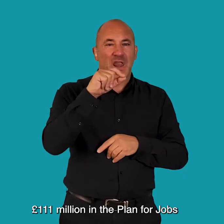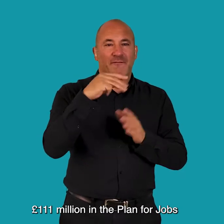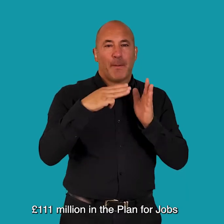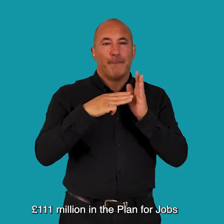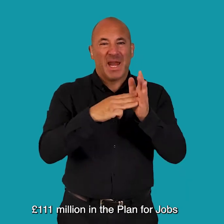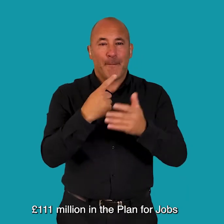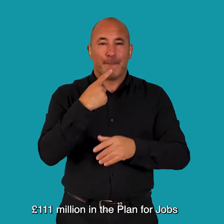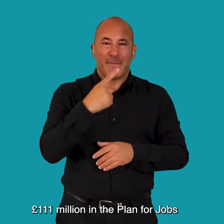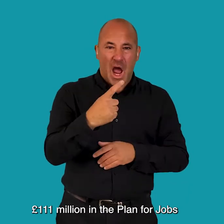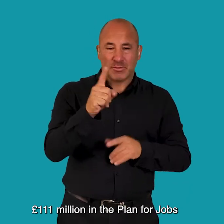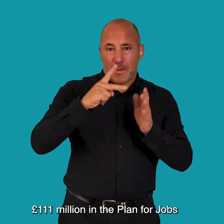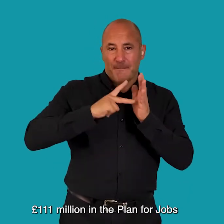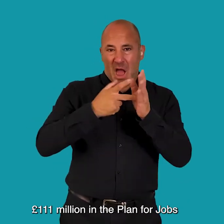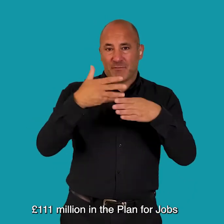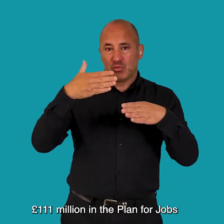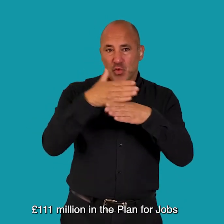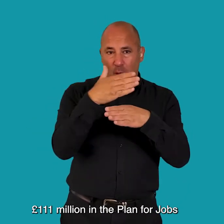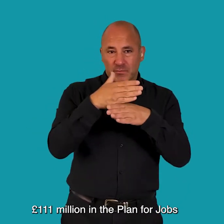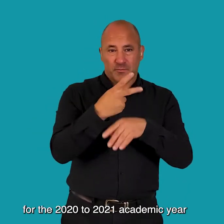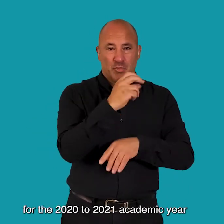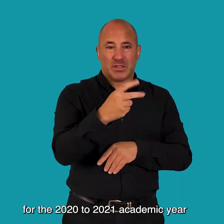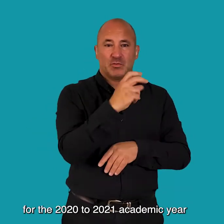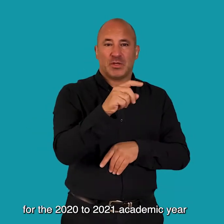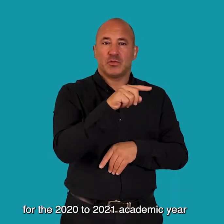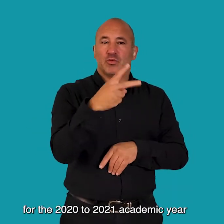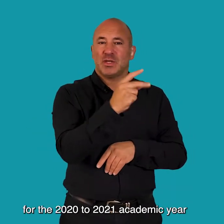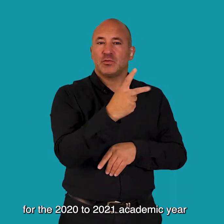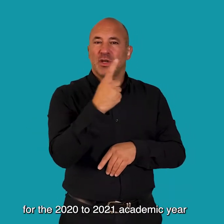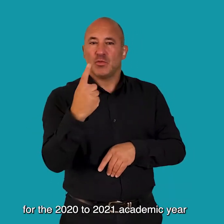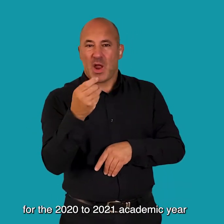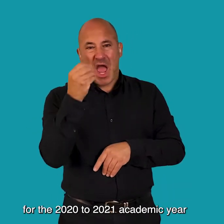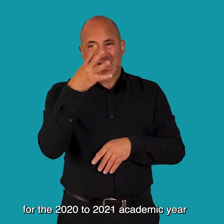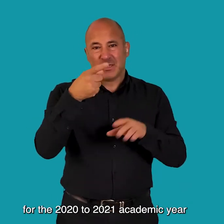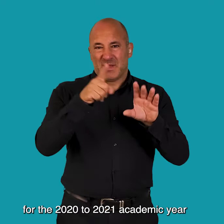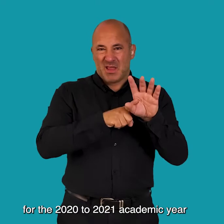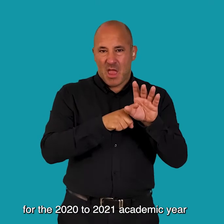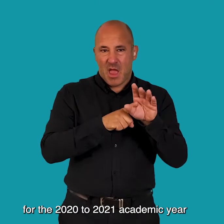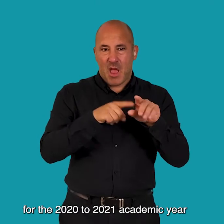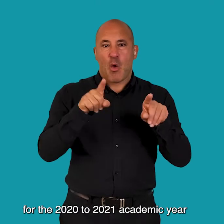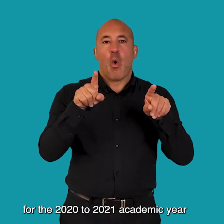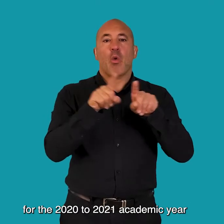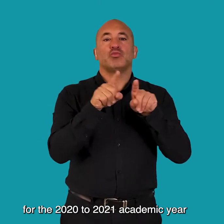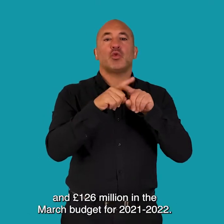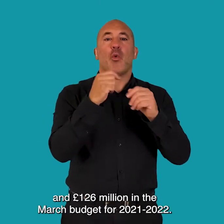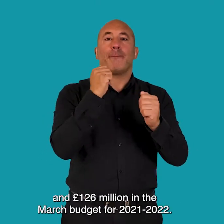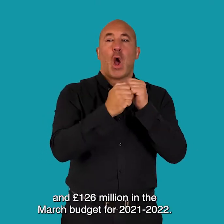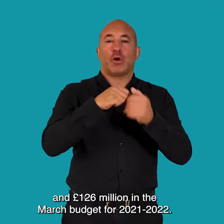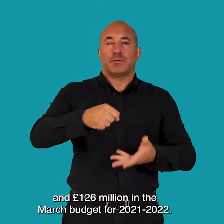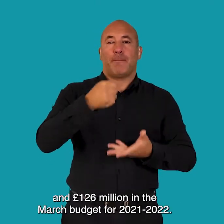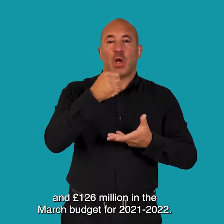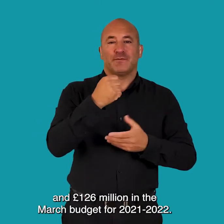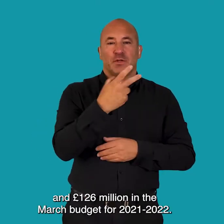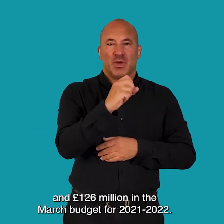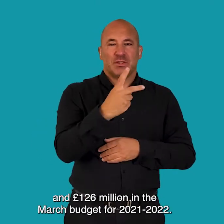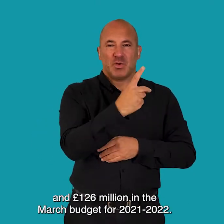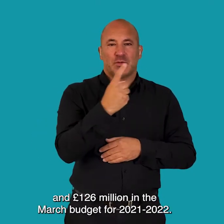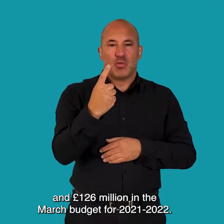million in the plan for jobs for the 2020 to 21 academic year, and £126 million in the